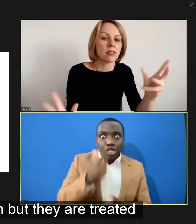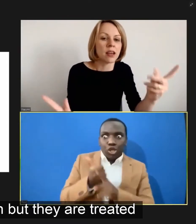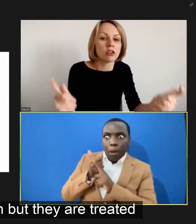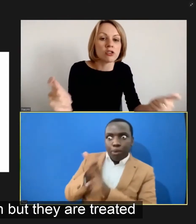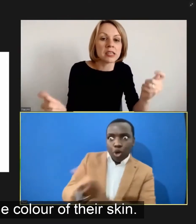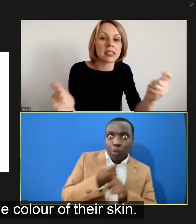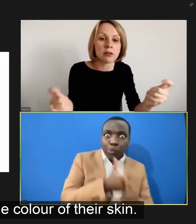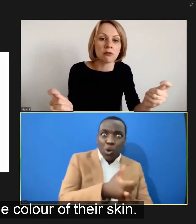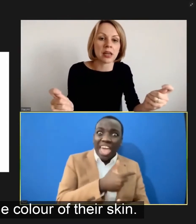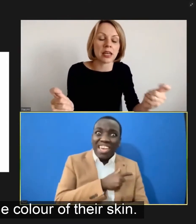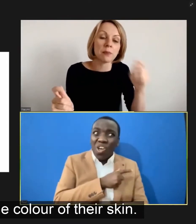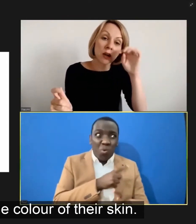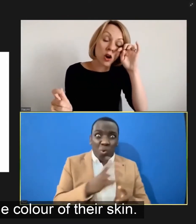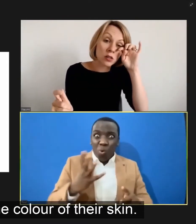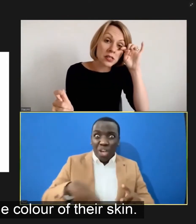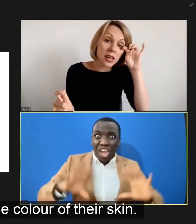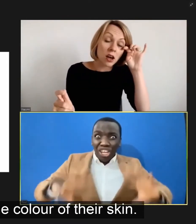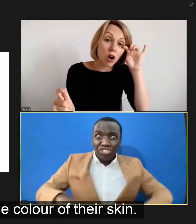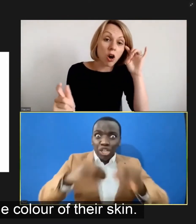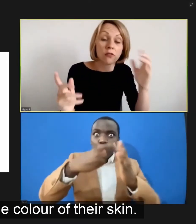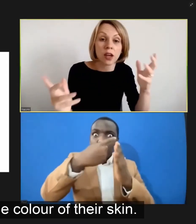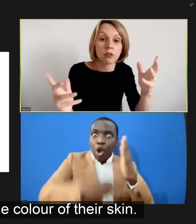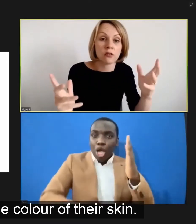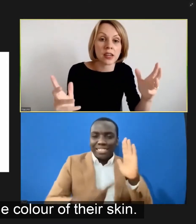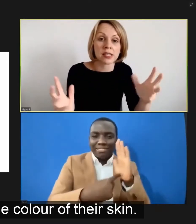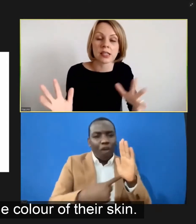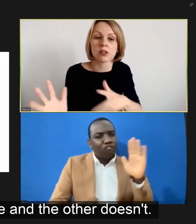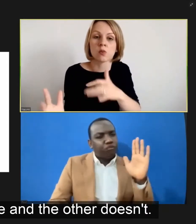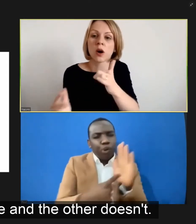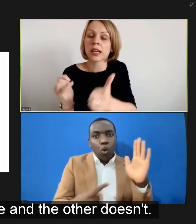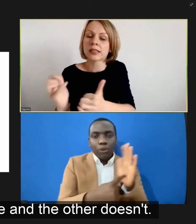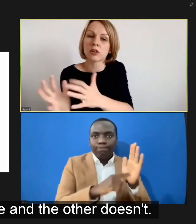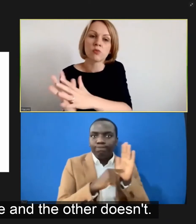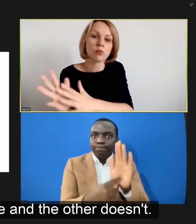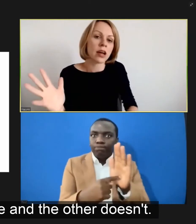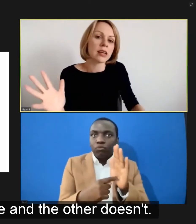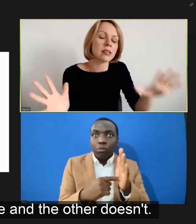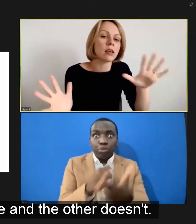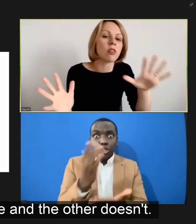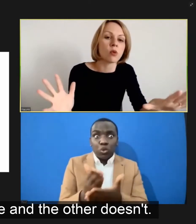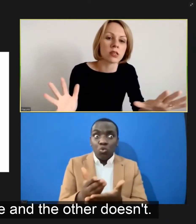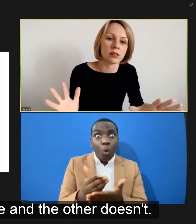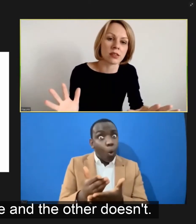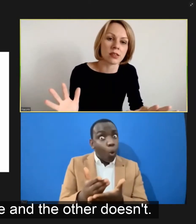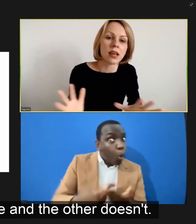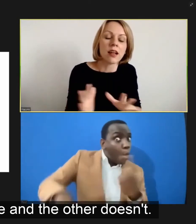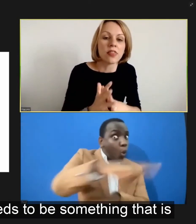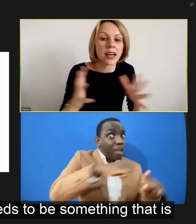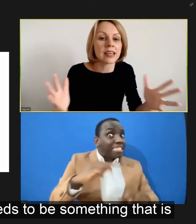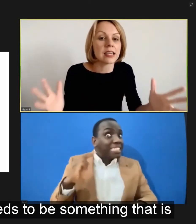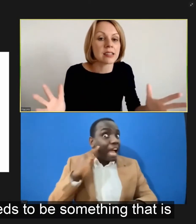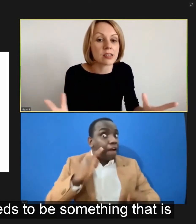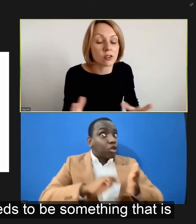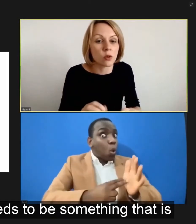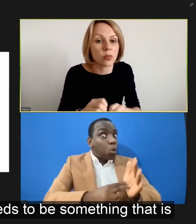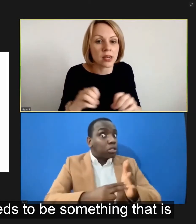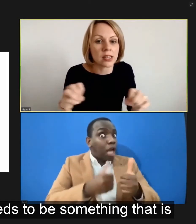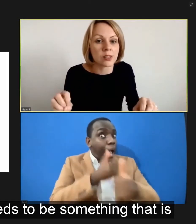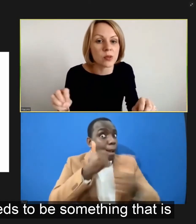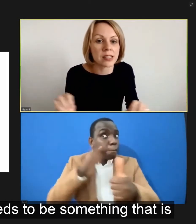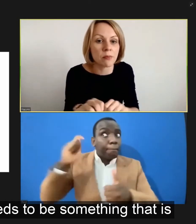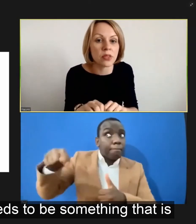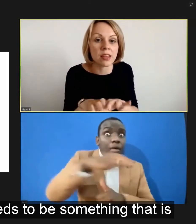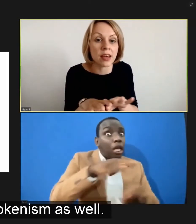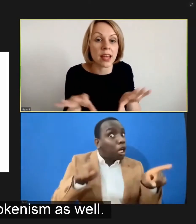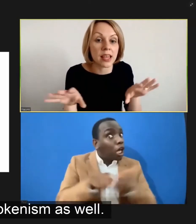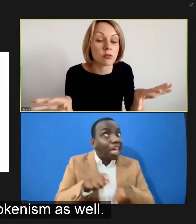they are treated differently because of the colour of their skin. So one gets a lot of praise and the other one doesn't. That needs to stop. That needs to be